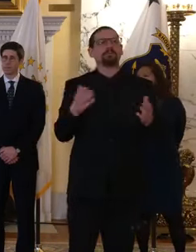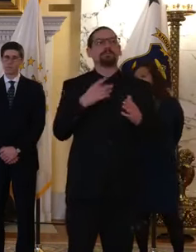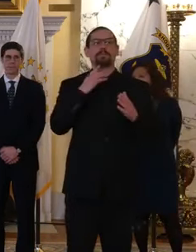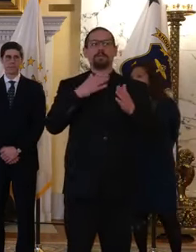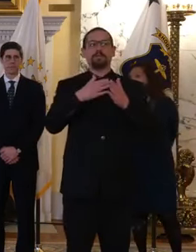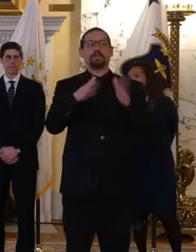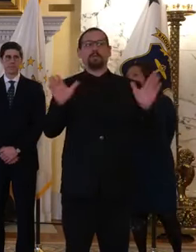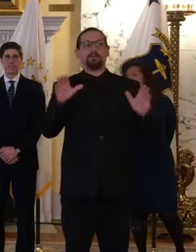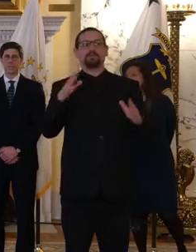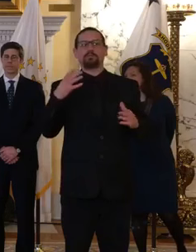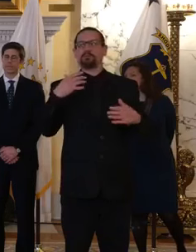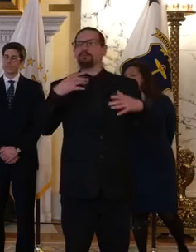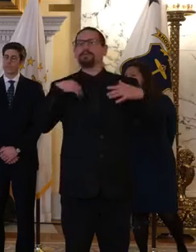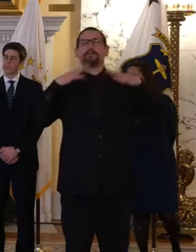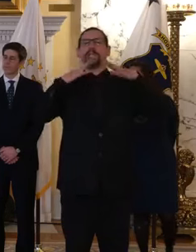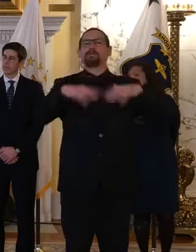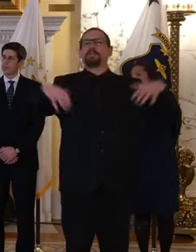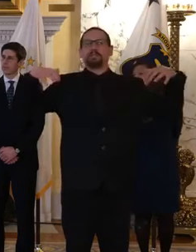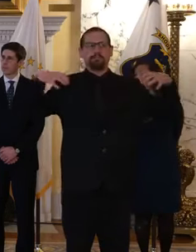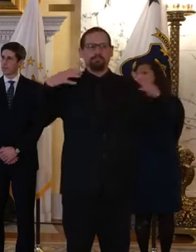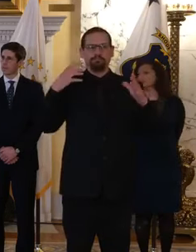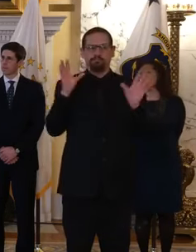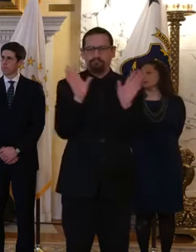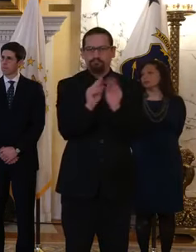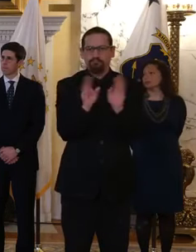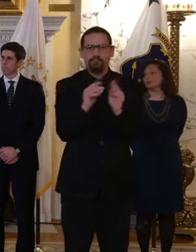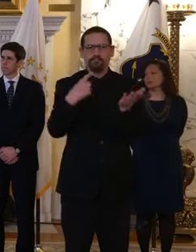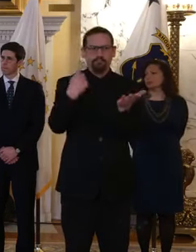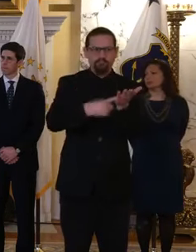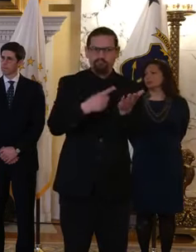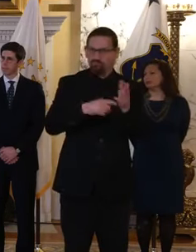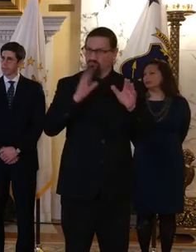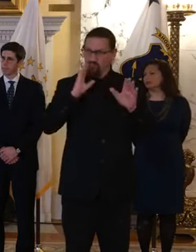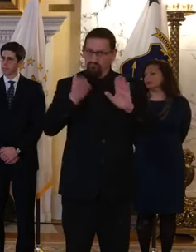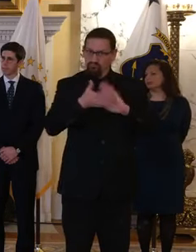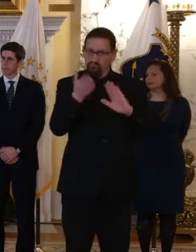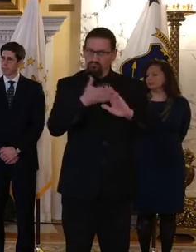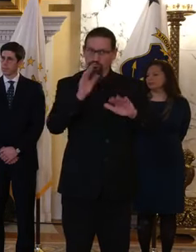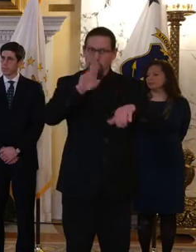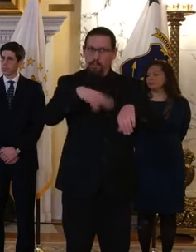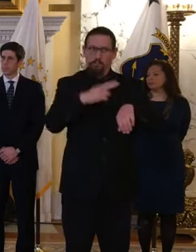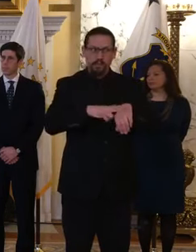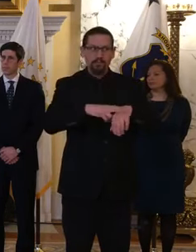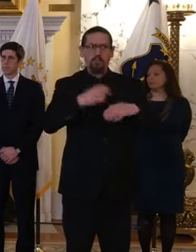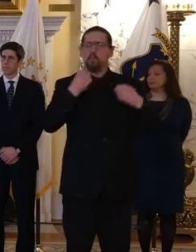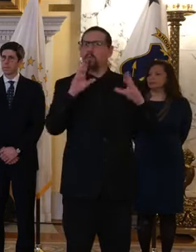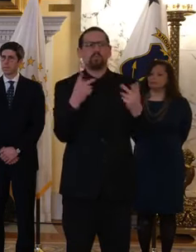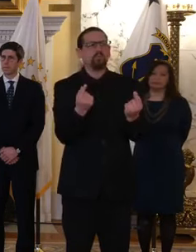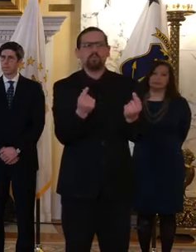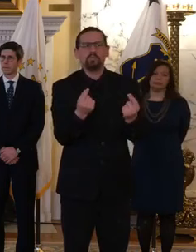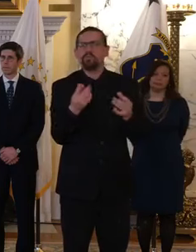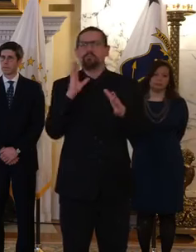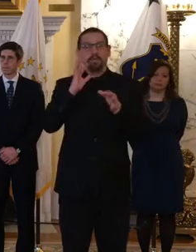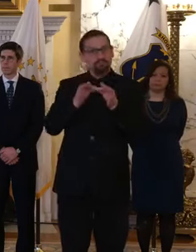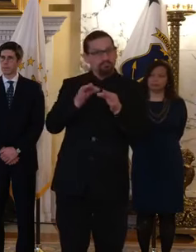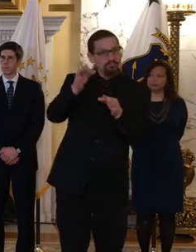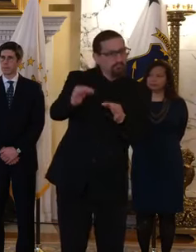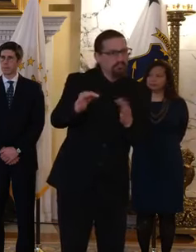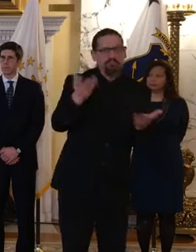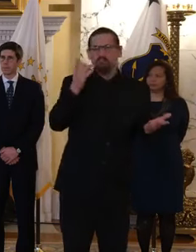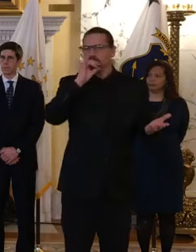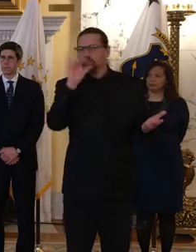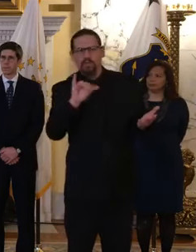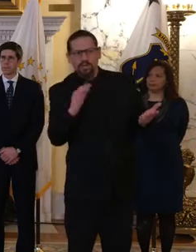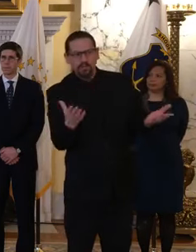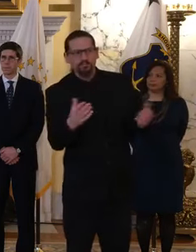or maybe somewhere large as suggested by Rhode Island Republicans? The thought of them meeting in